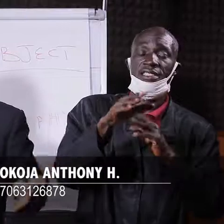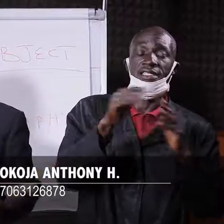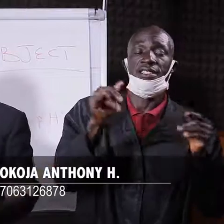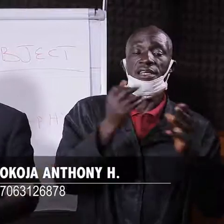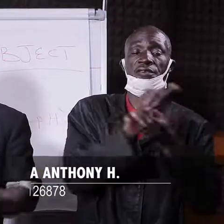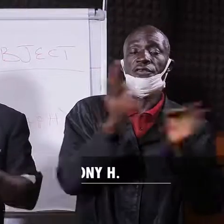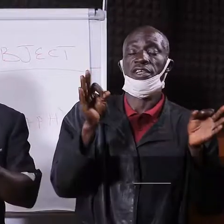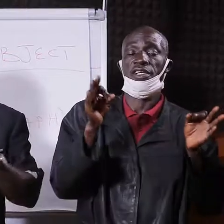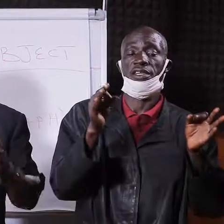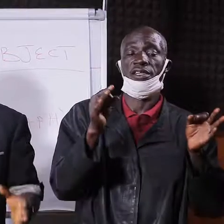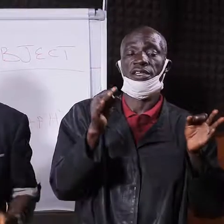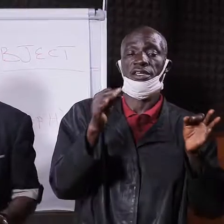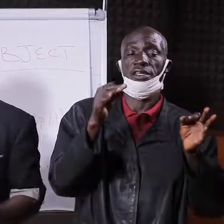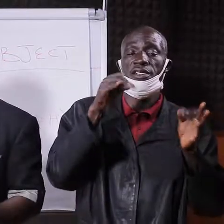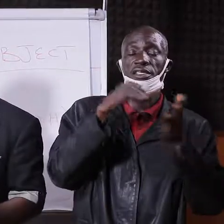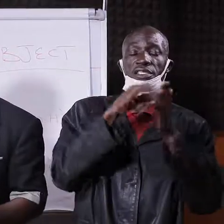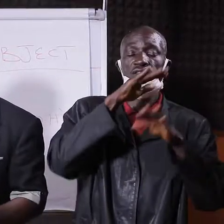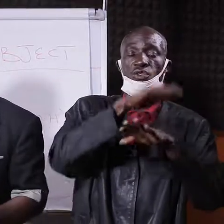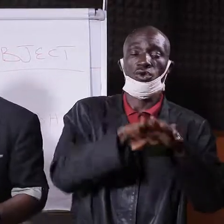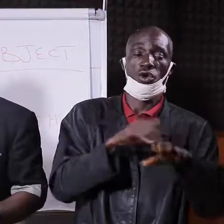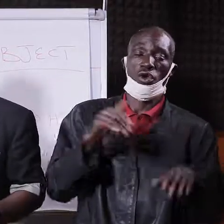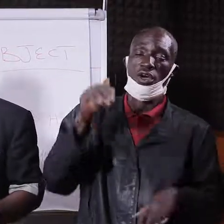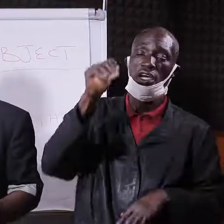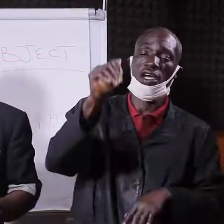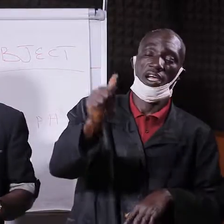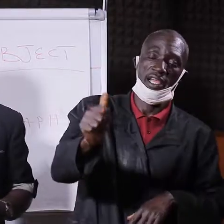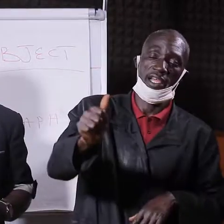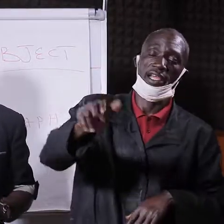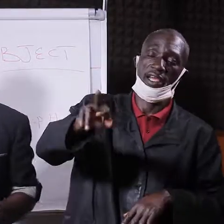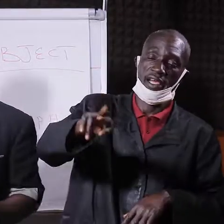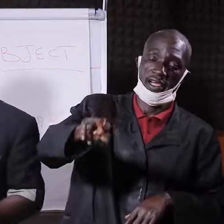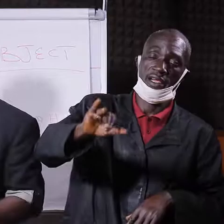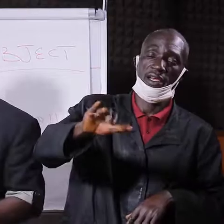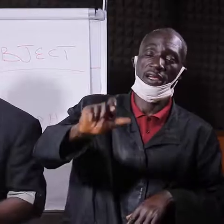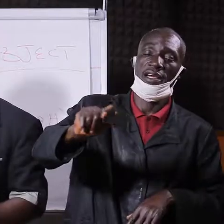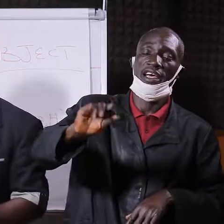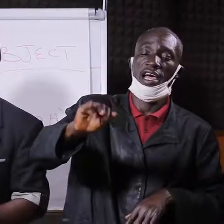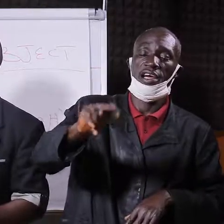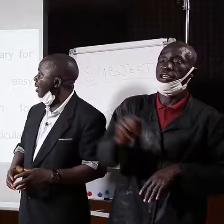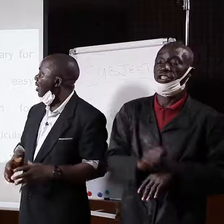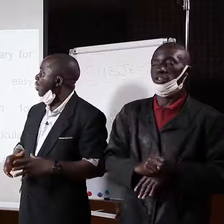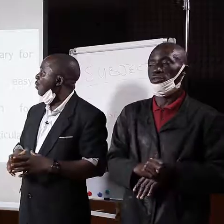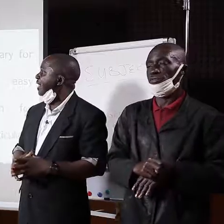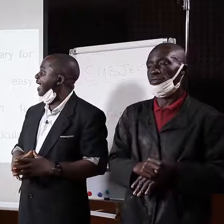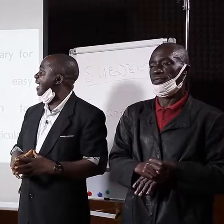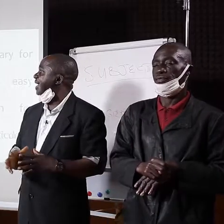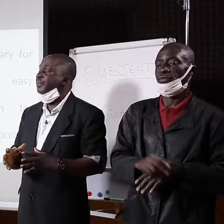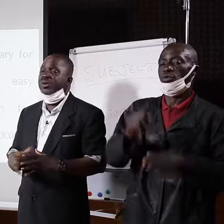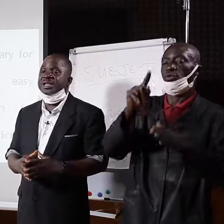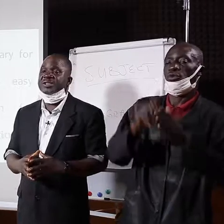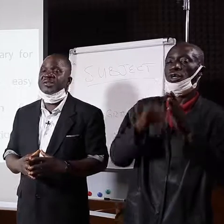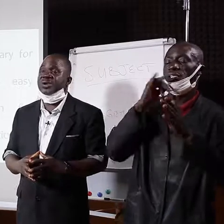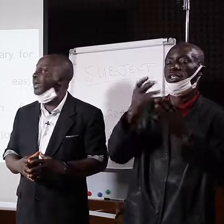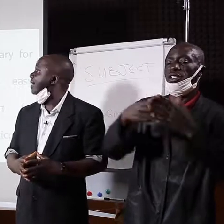freely in a sample soil, we refer to it as what? Aeration. What then are